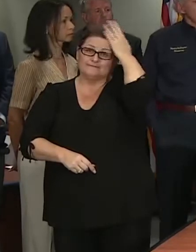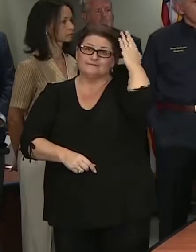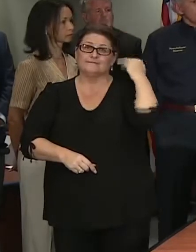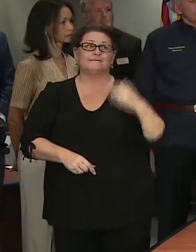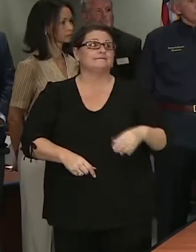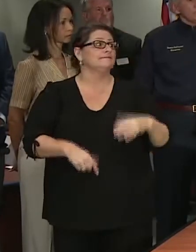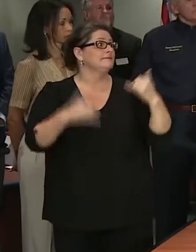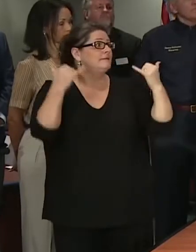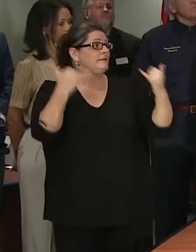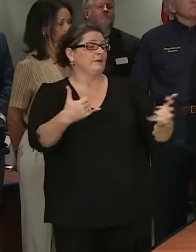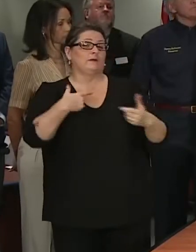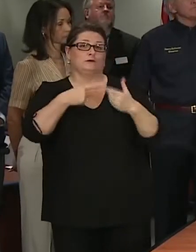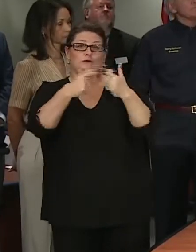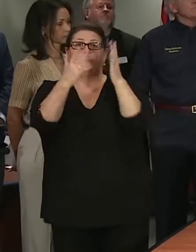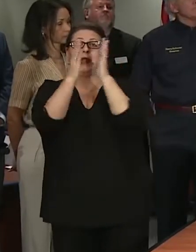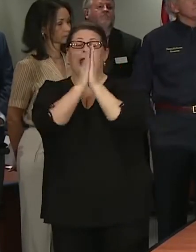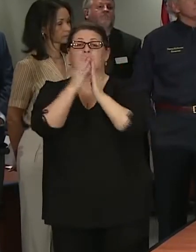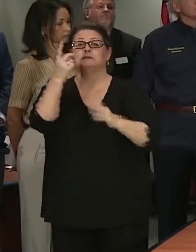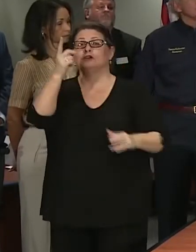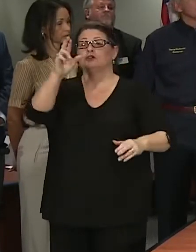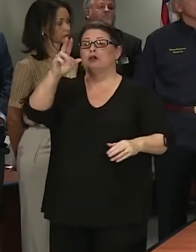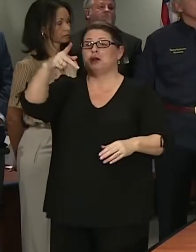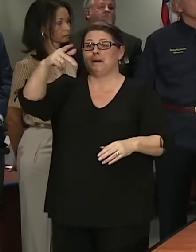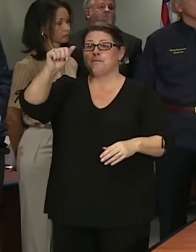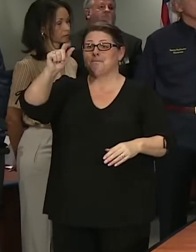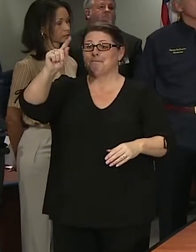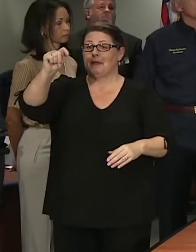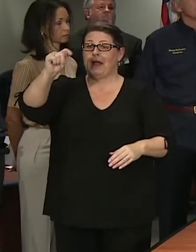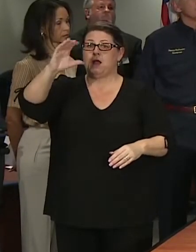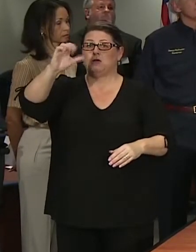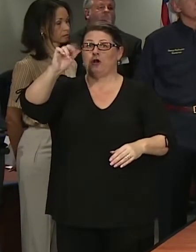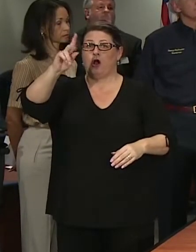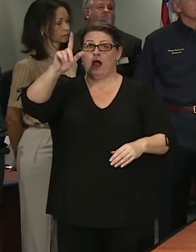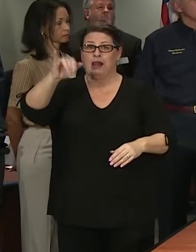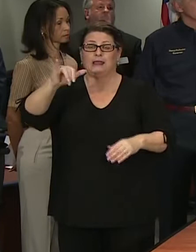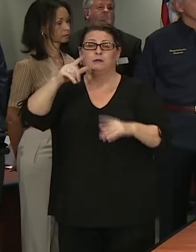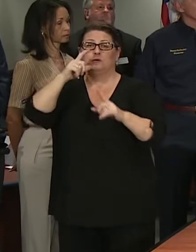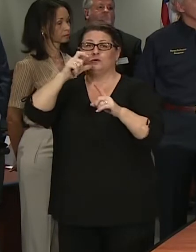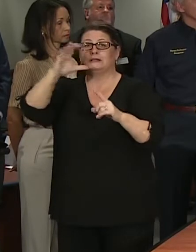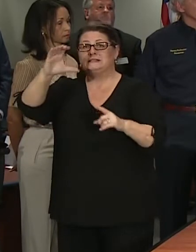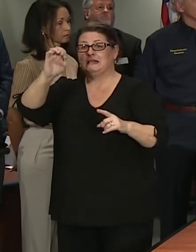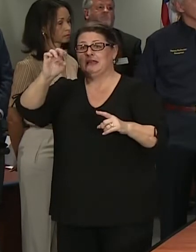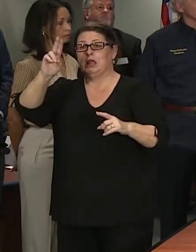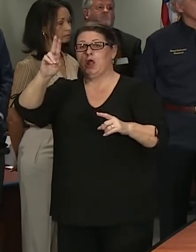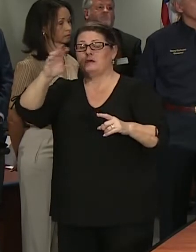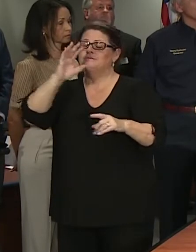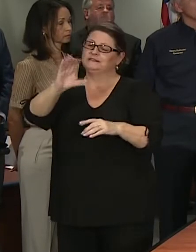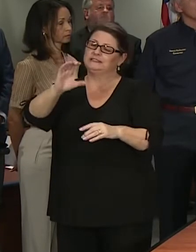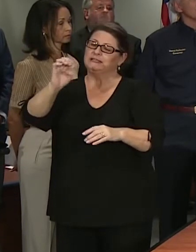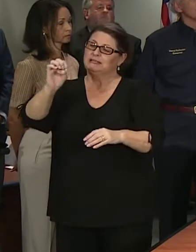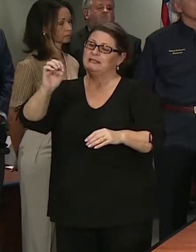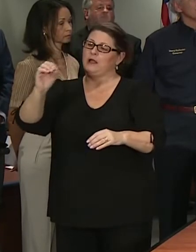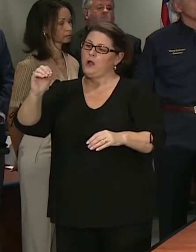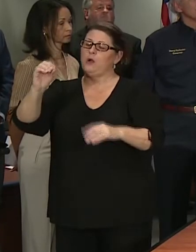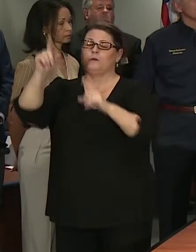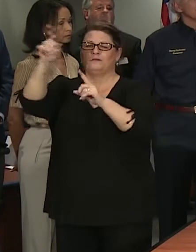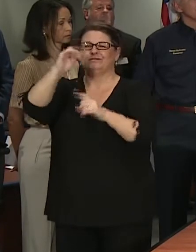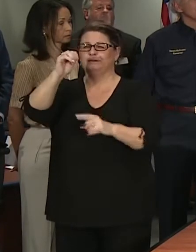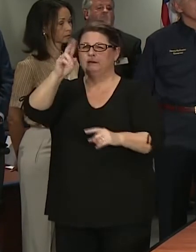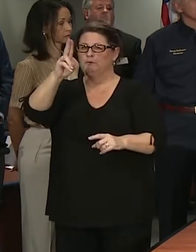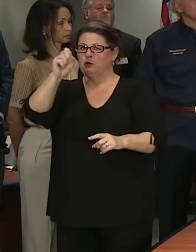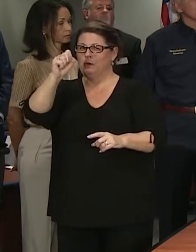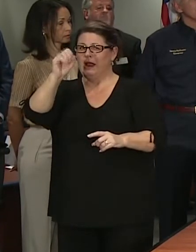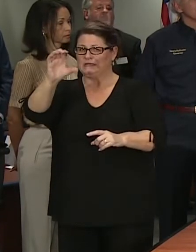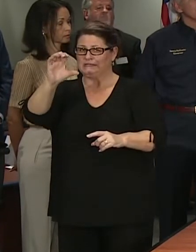I would now like to ask Dr. Pat Cawley. He's the CEO at MUSC, and in his position there is the